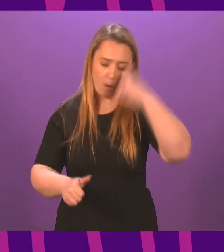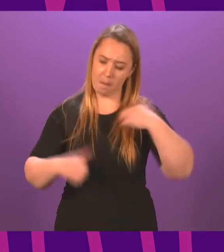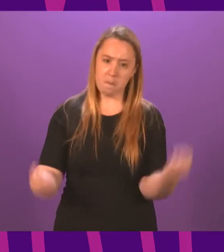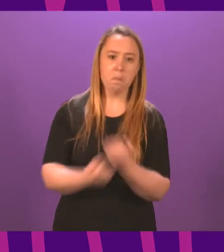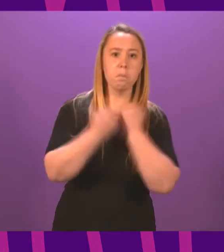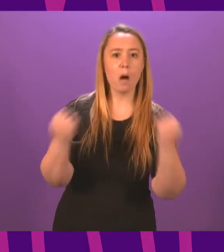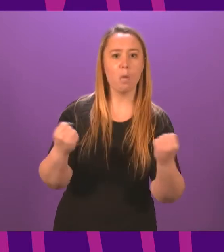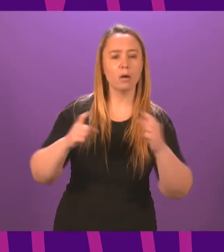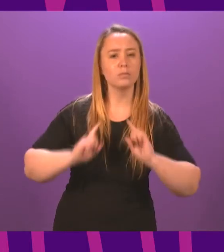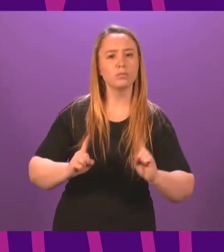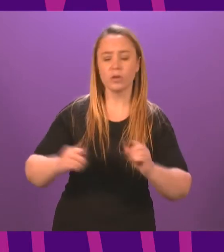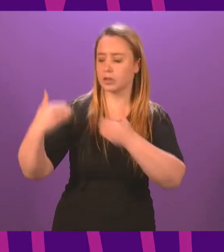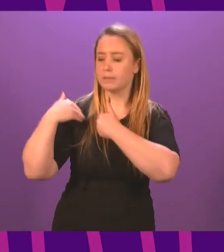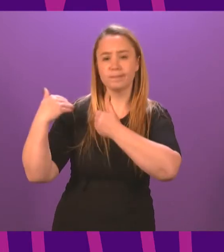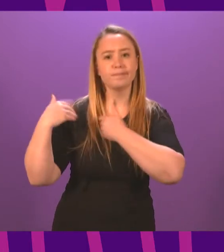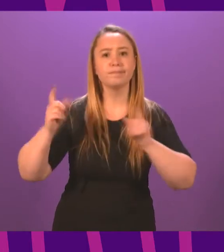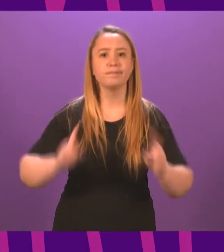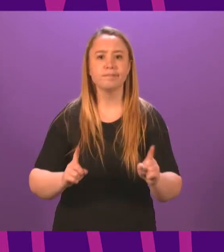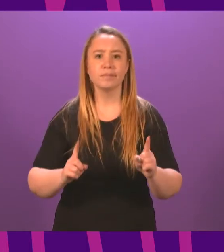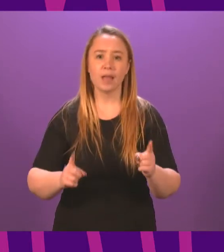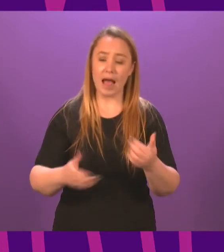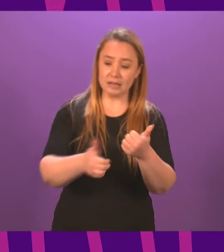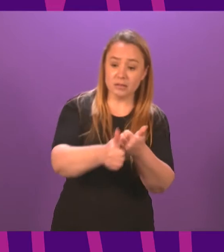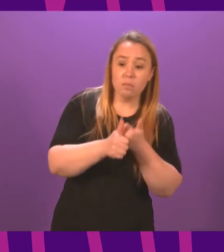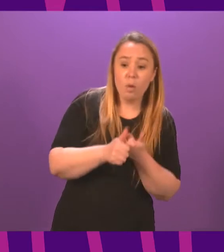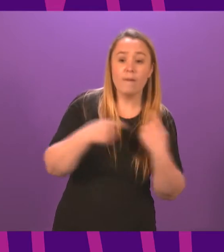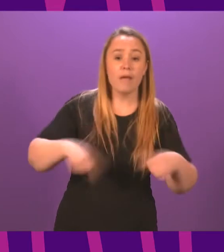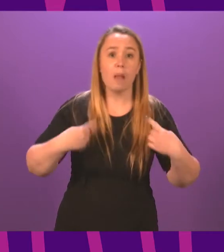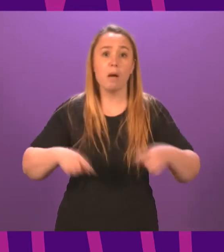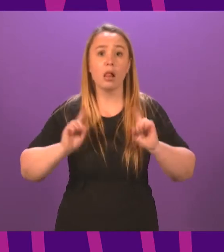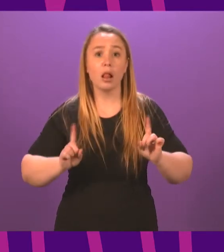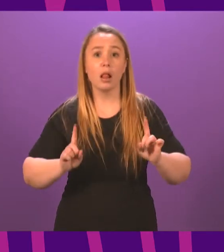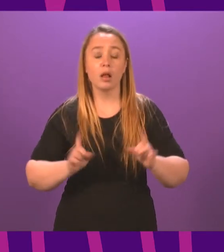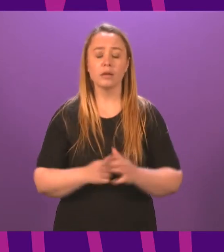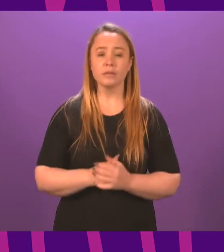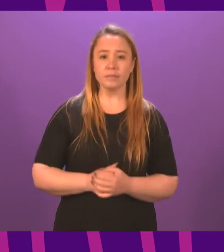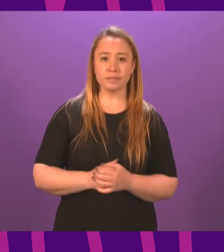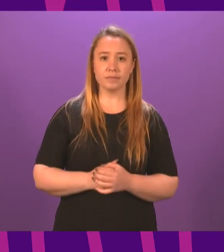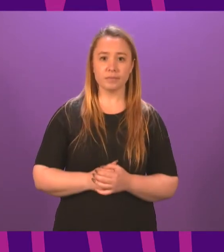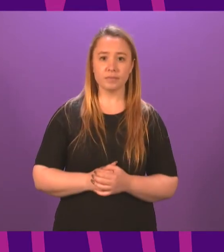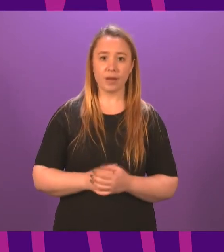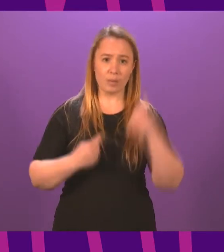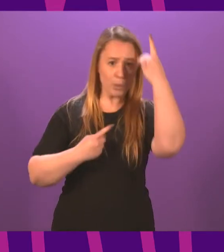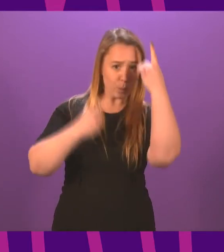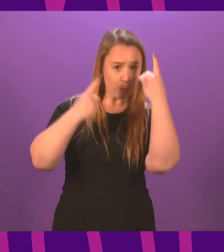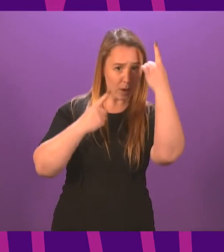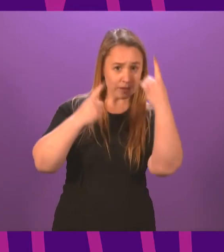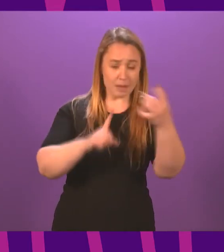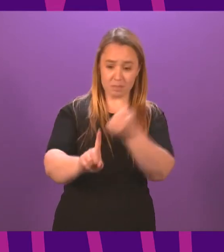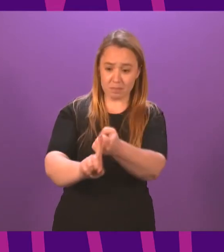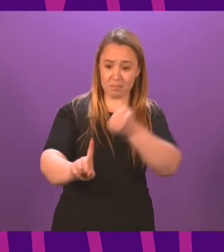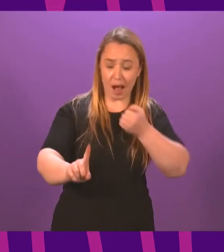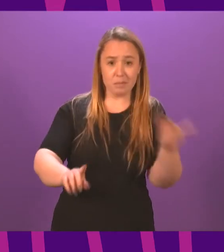these measures and what additional support will be made available to them. We are also concerned about the impact of level 4 restrictions on